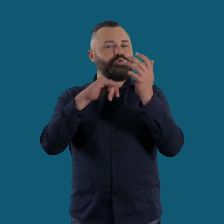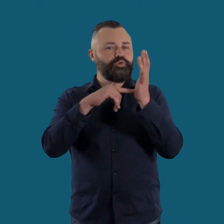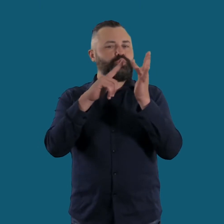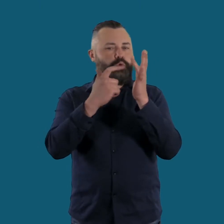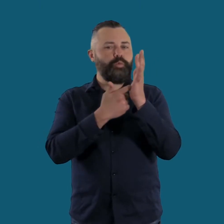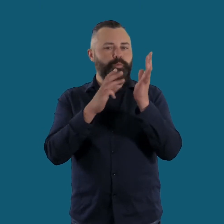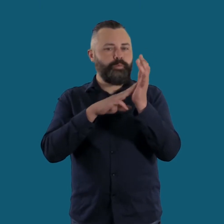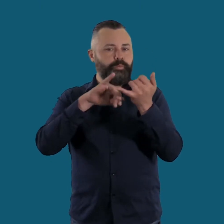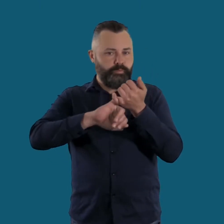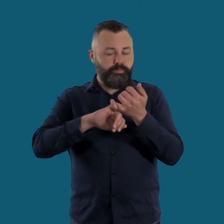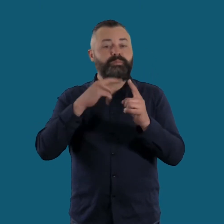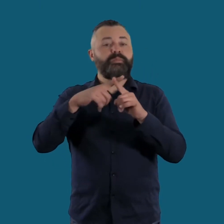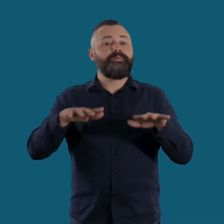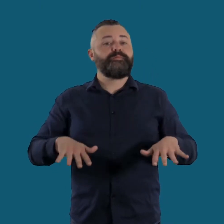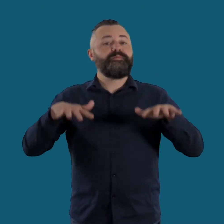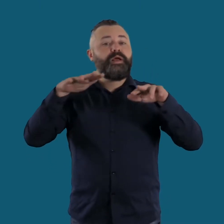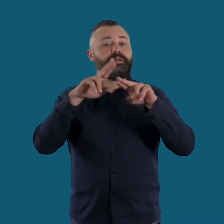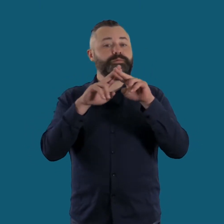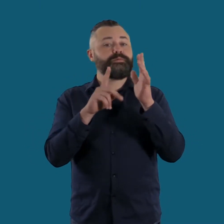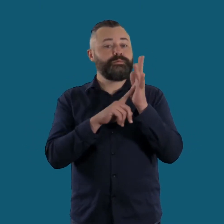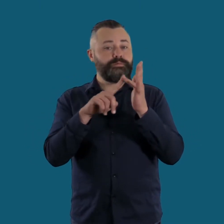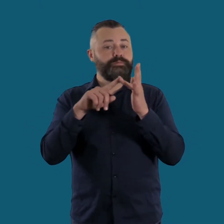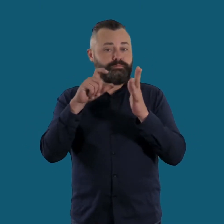I will outline some information about Australia's storms and floods.